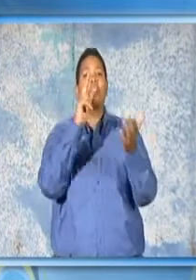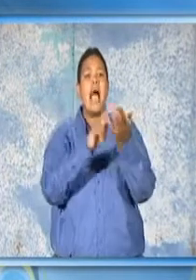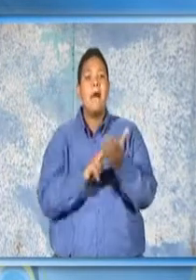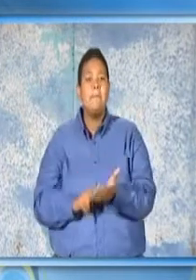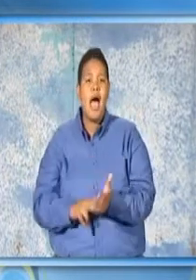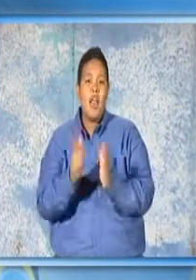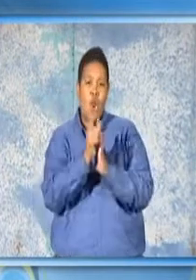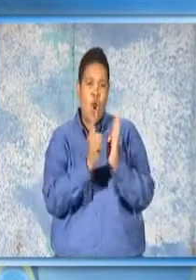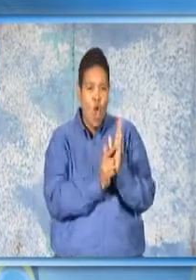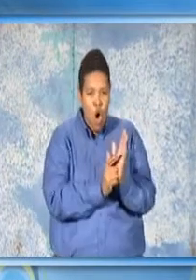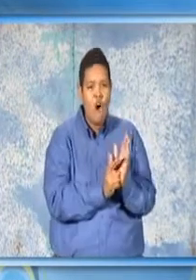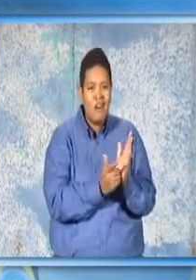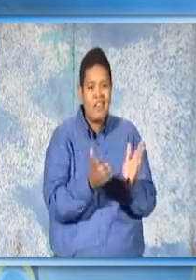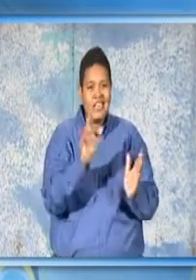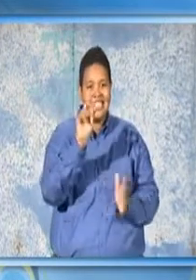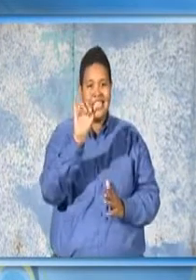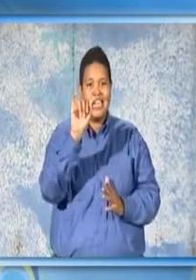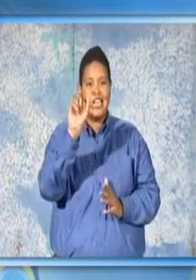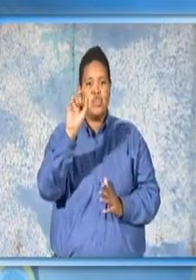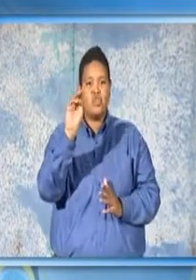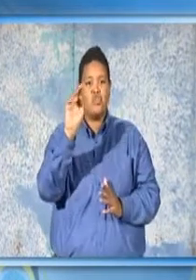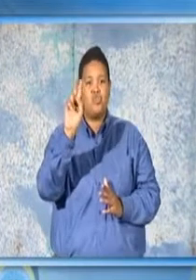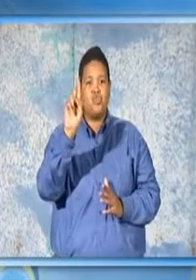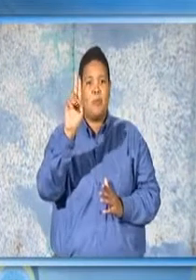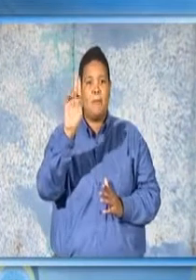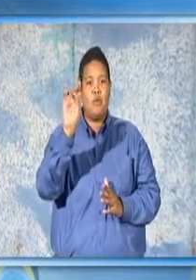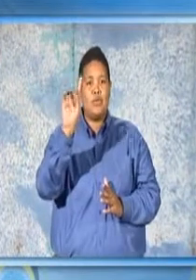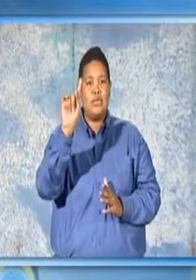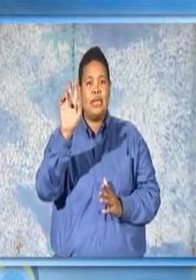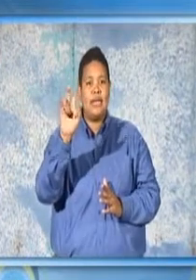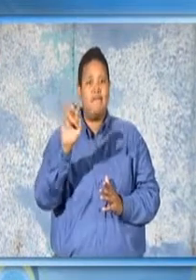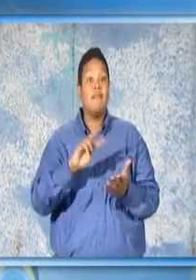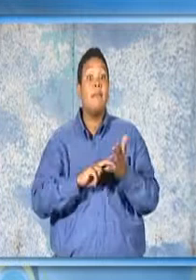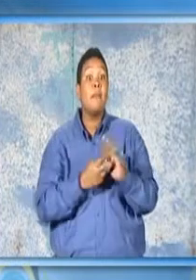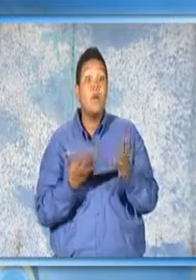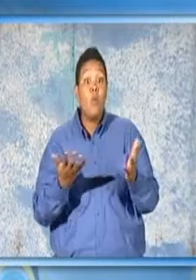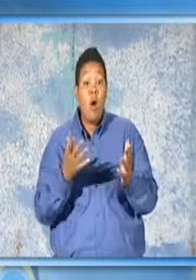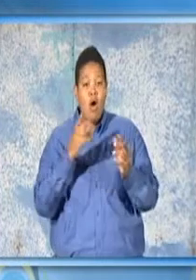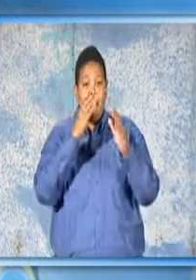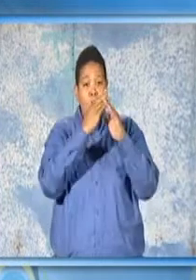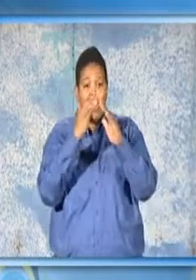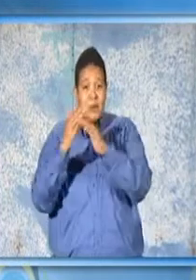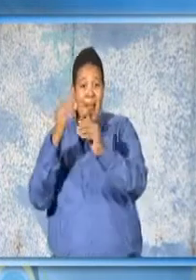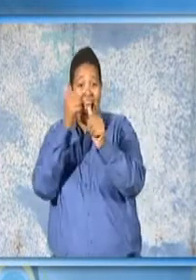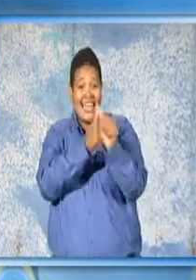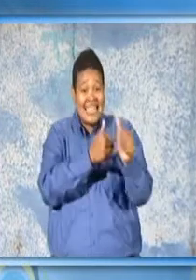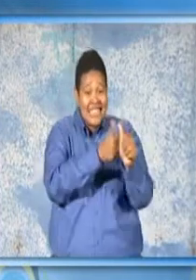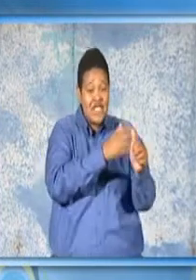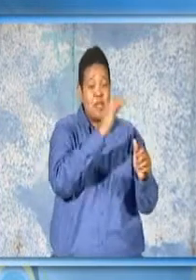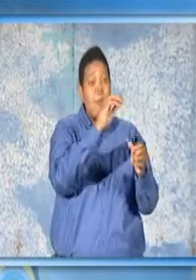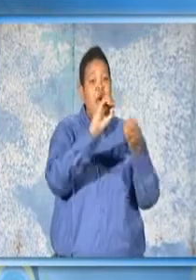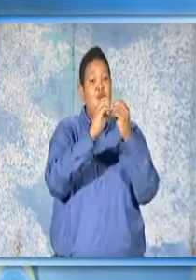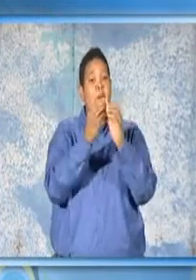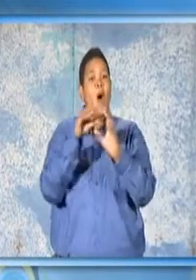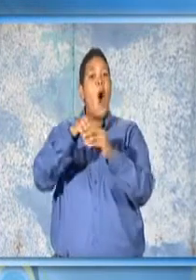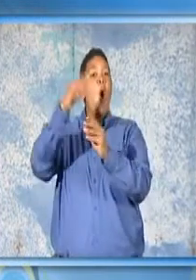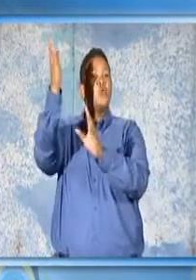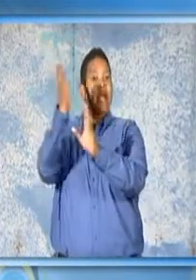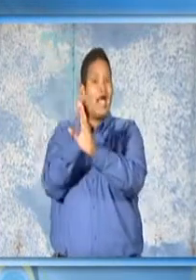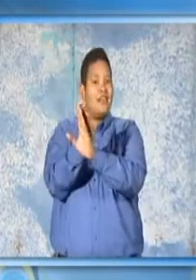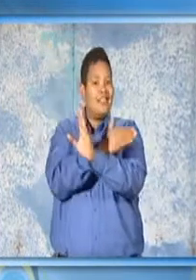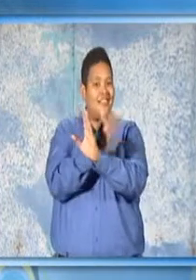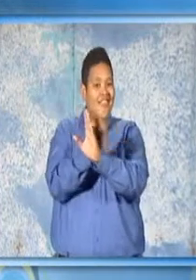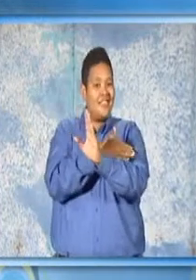distributive law. This law instructs us to multiply each term inside the brackets by the term that is outside.